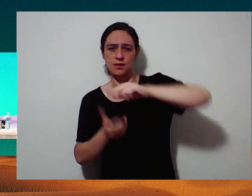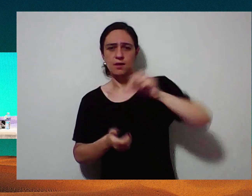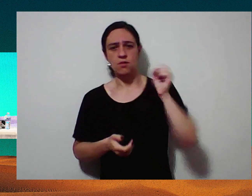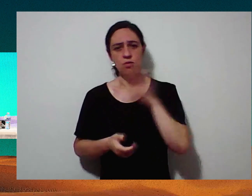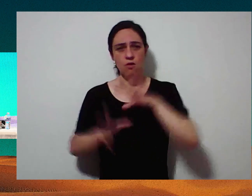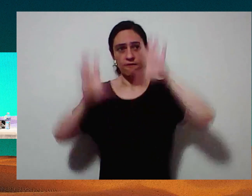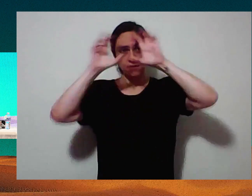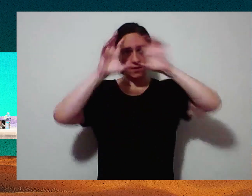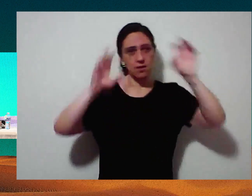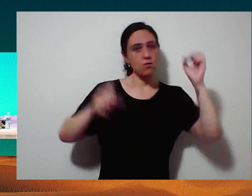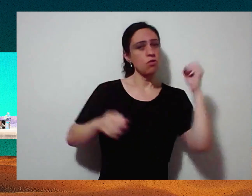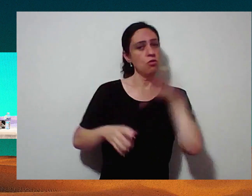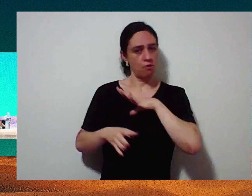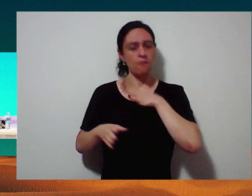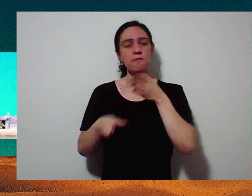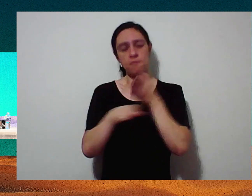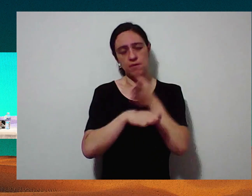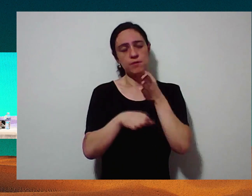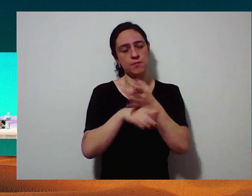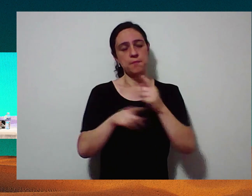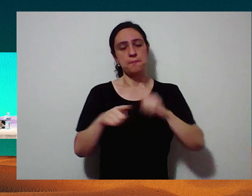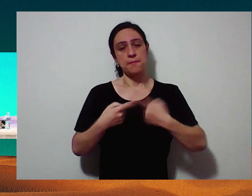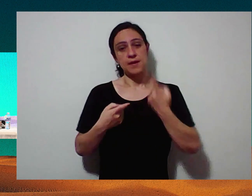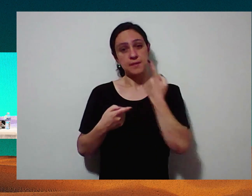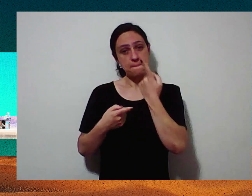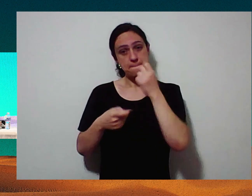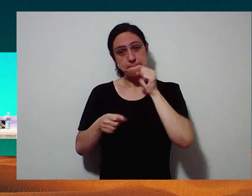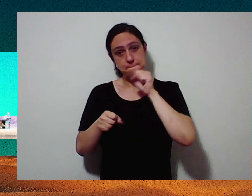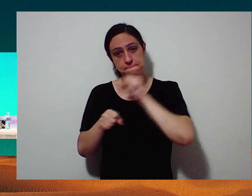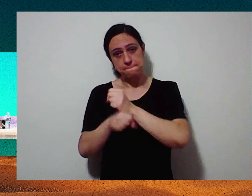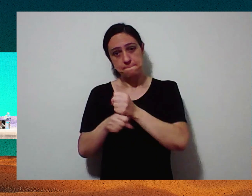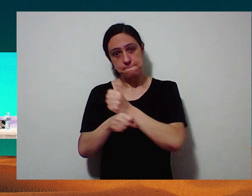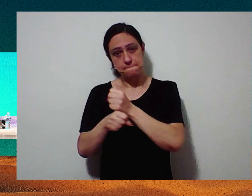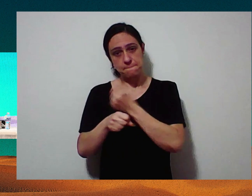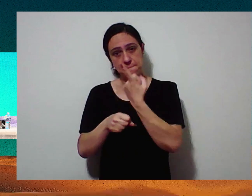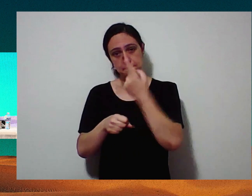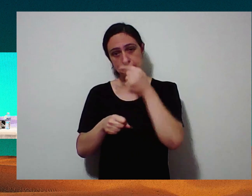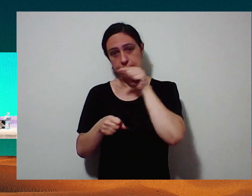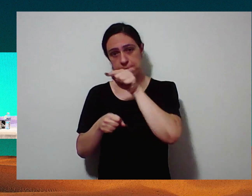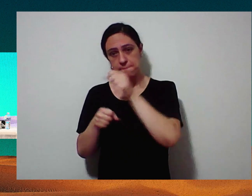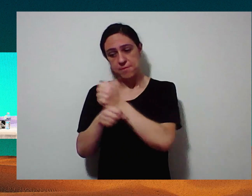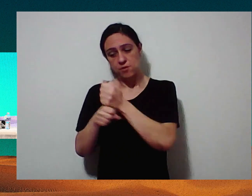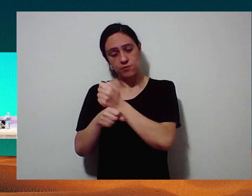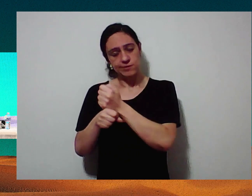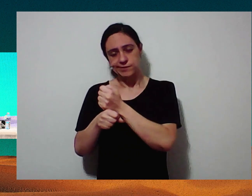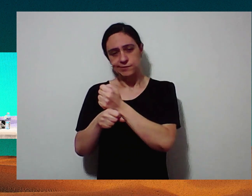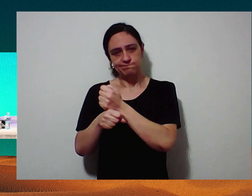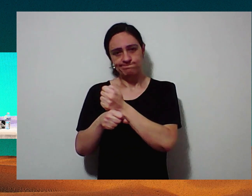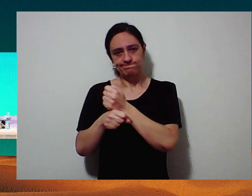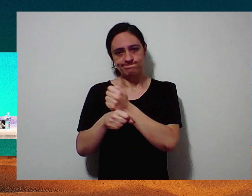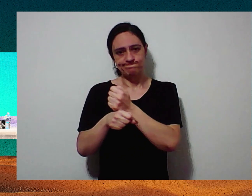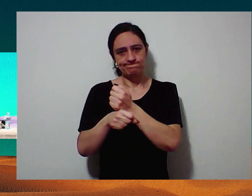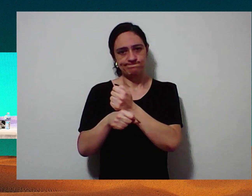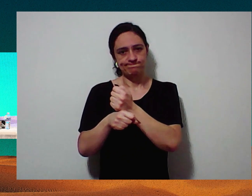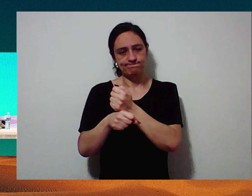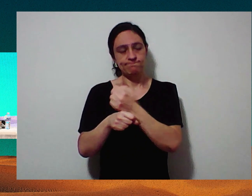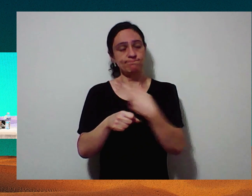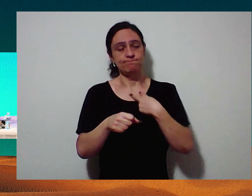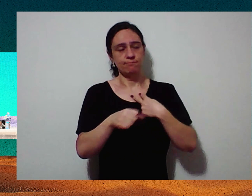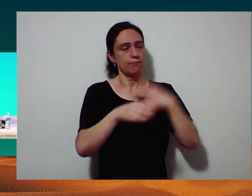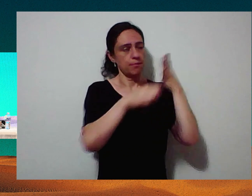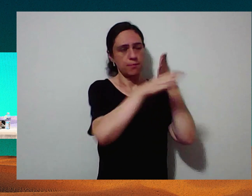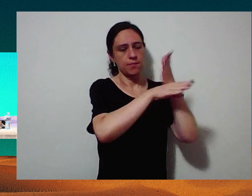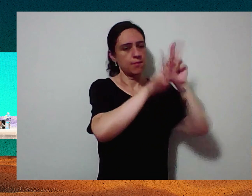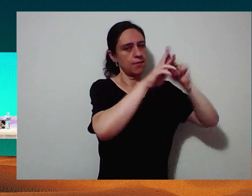earth. Você só vai perder por reinar com Cristo durante 1000 You will anos. lose the reigning with Christ for 1,000 years.